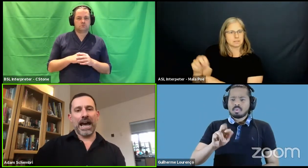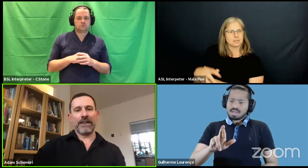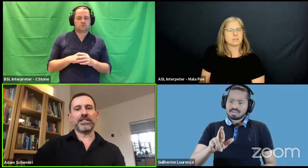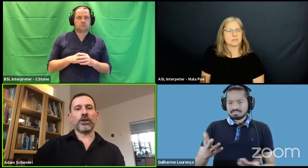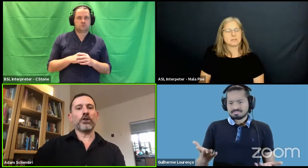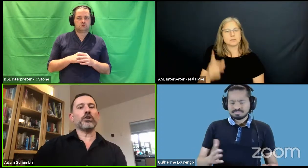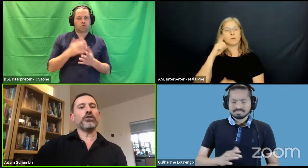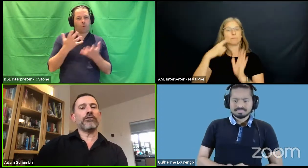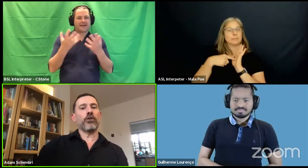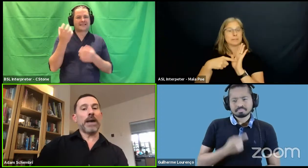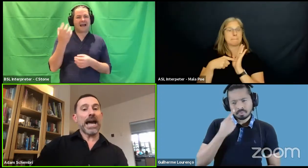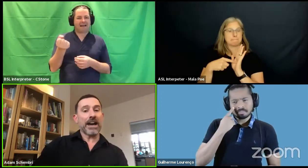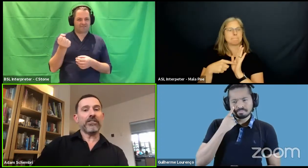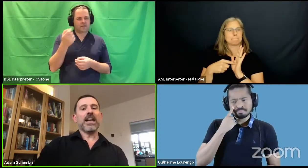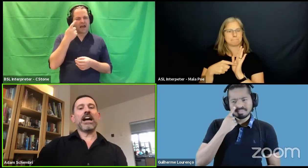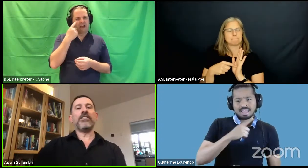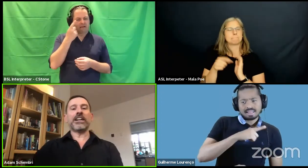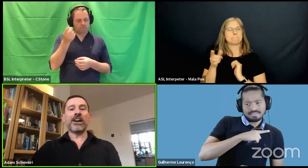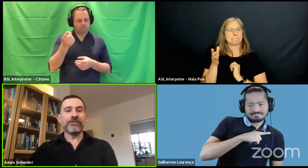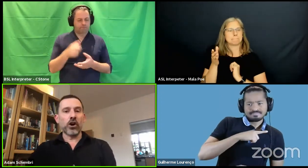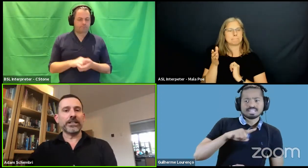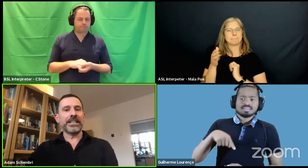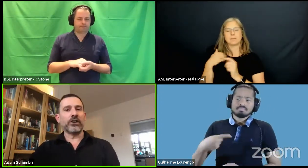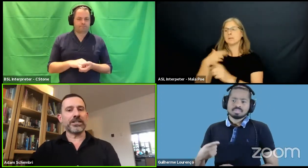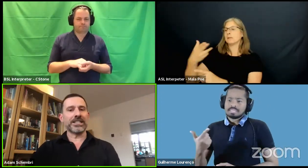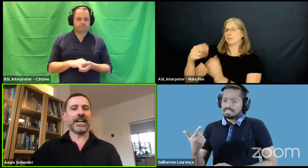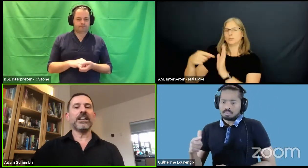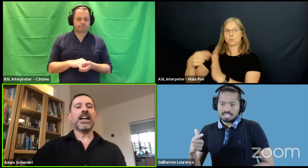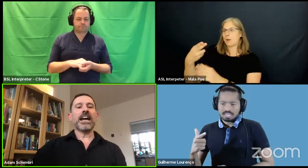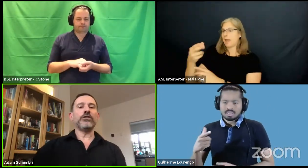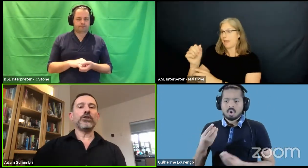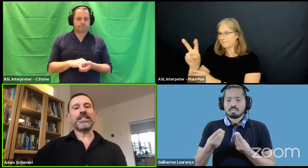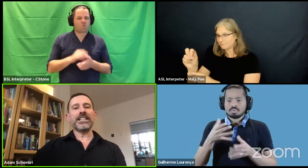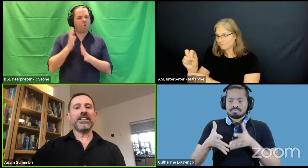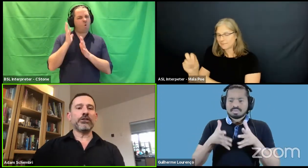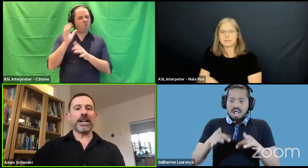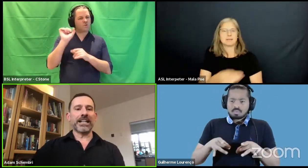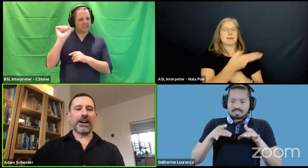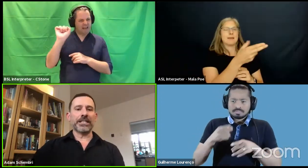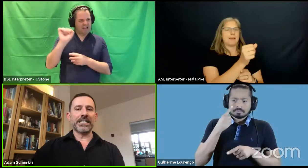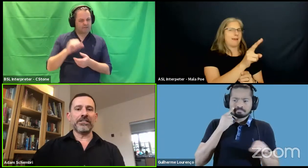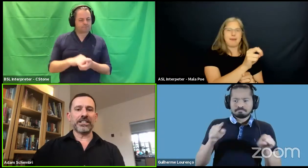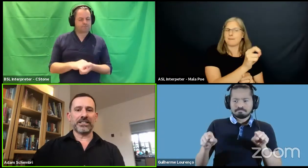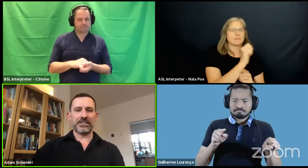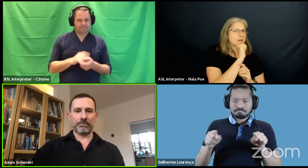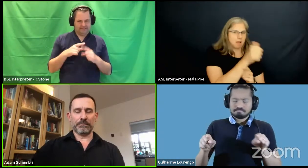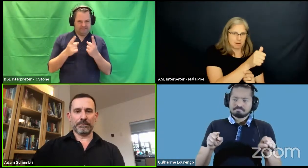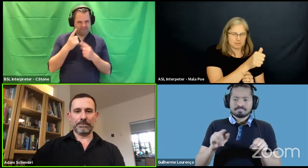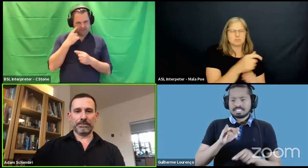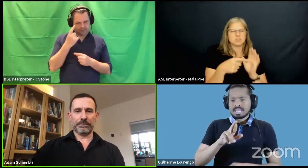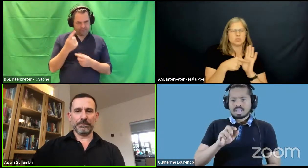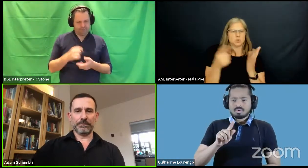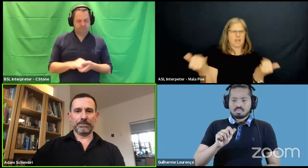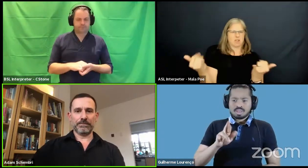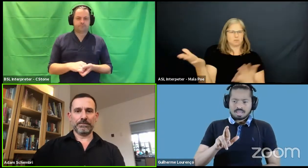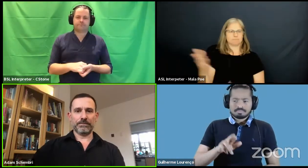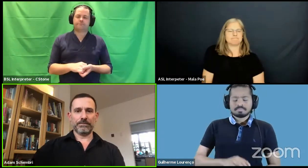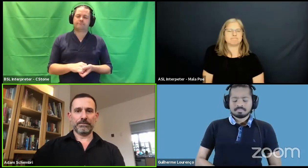form have. So I'll show you the form have and then have not in Auslan, and you can see the irregularity in the system.